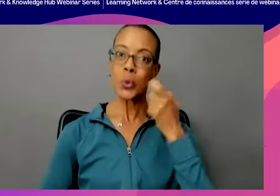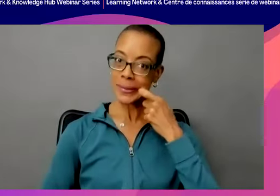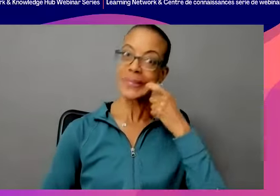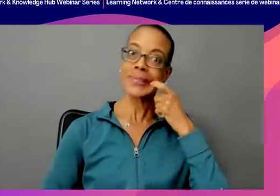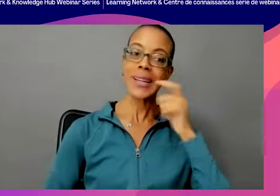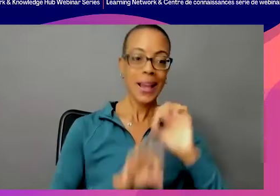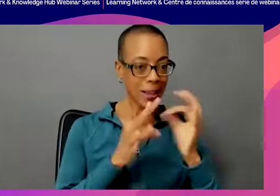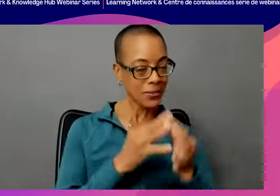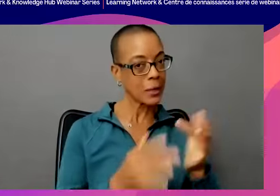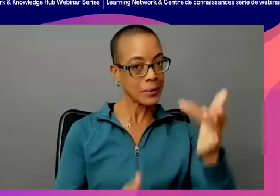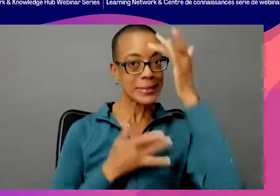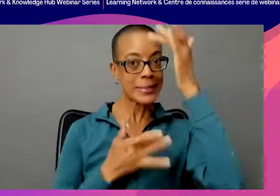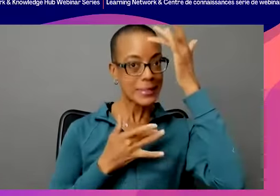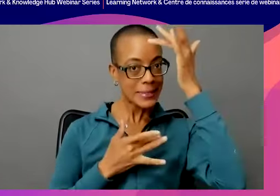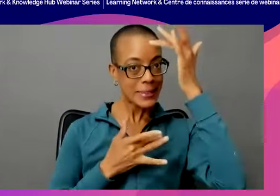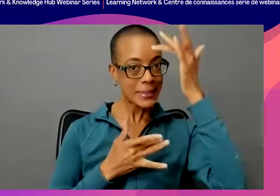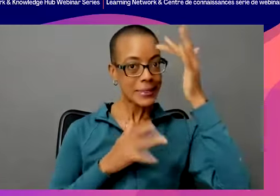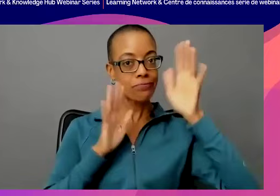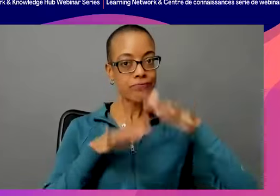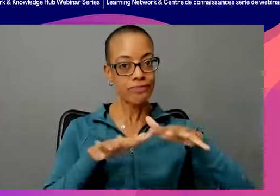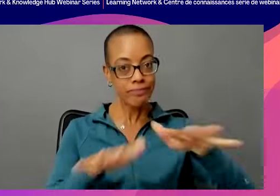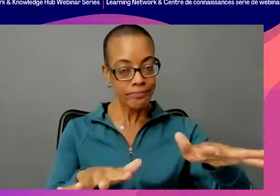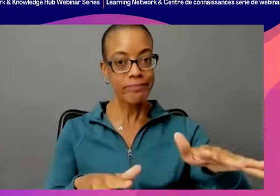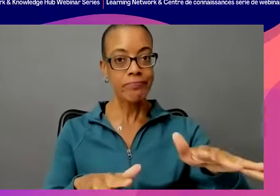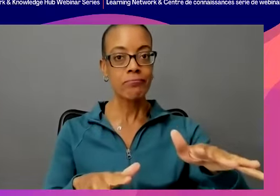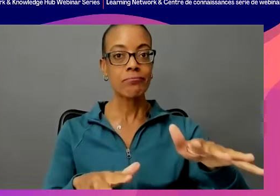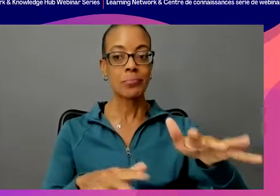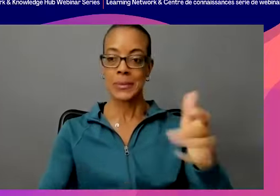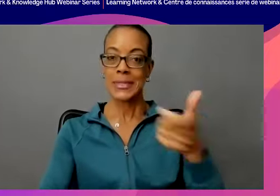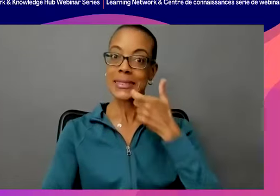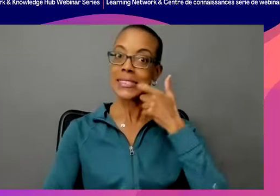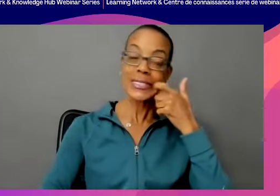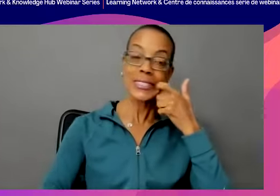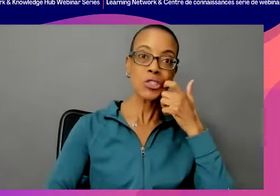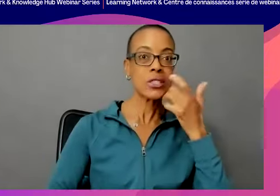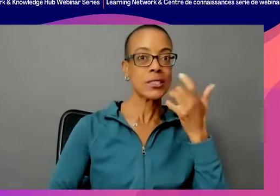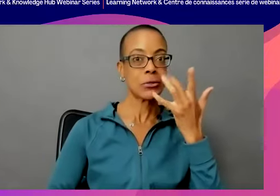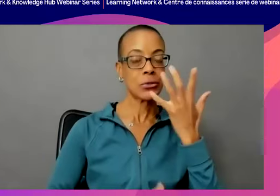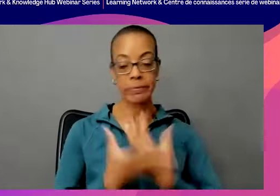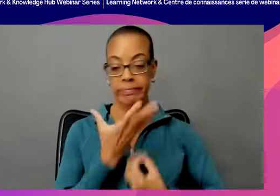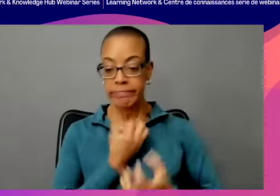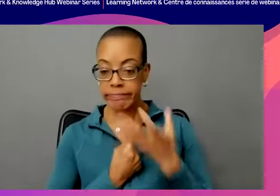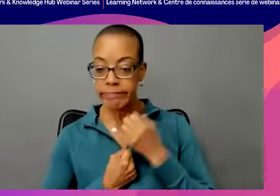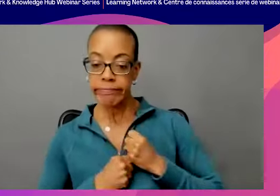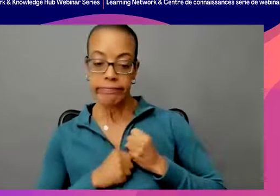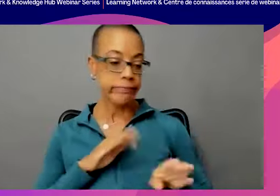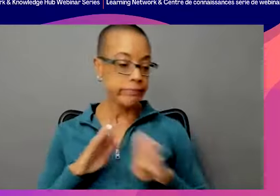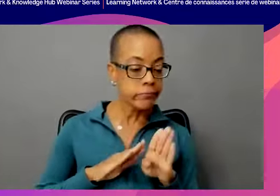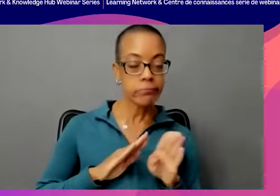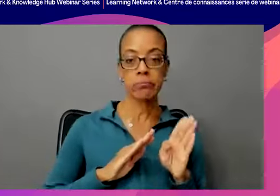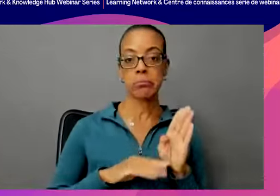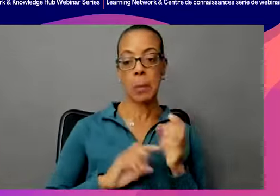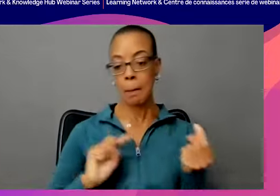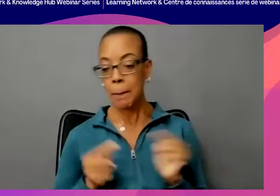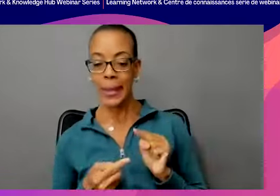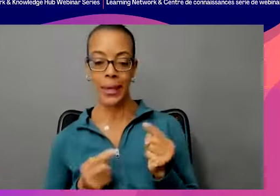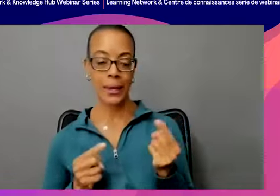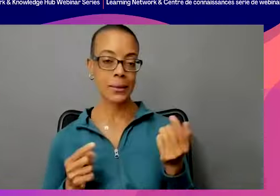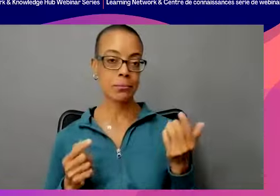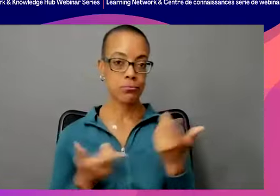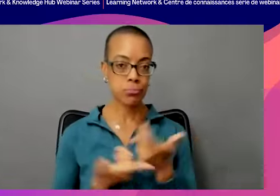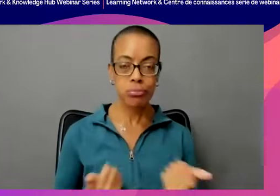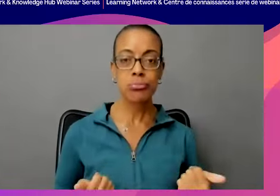disease, and we use addiction as a way to cope with pain and hurt. So that's what I'm saying. We don't want to hurt ourselves anymore.